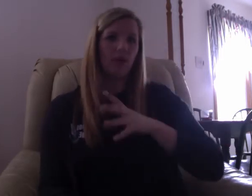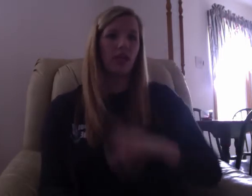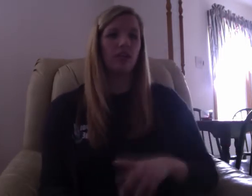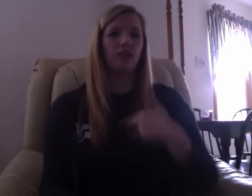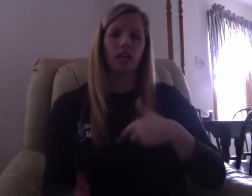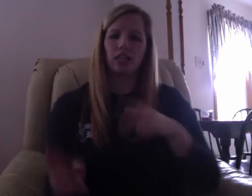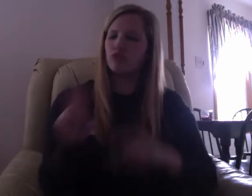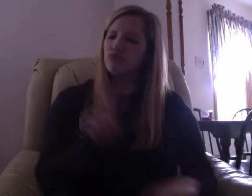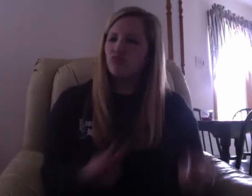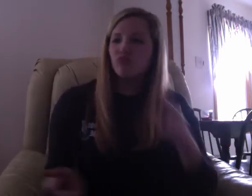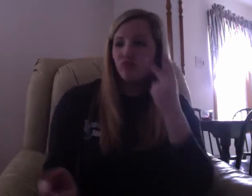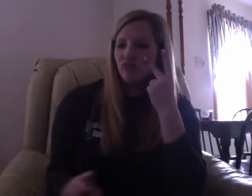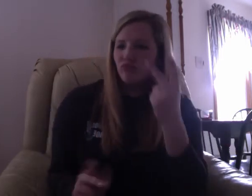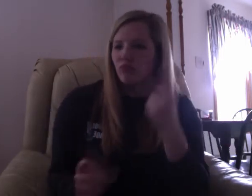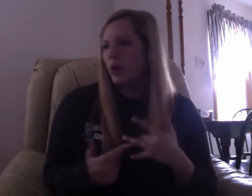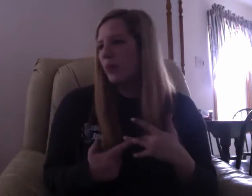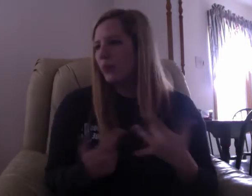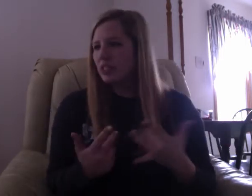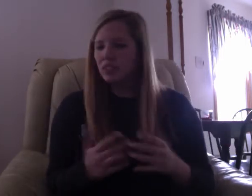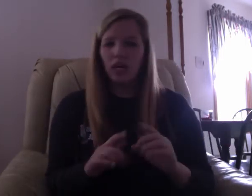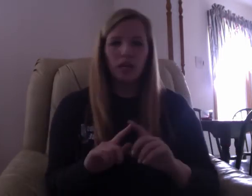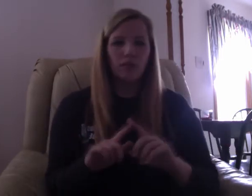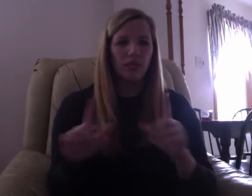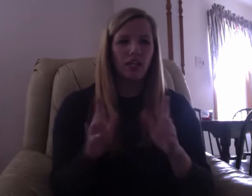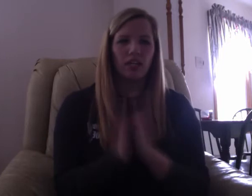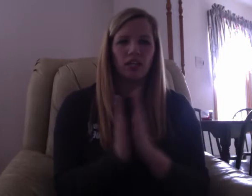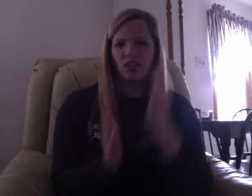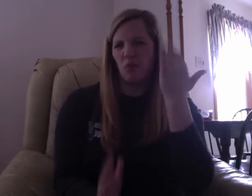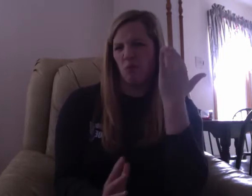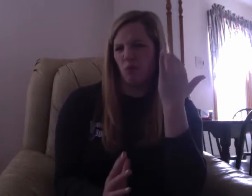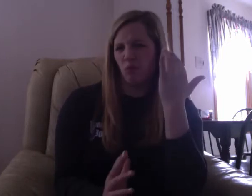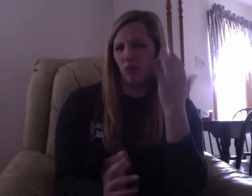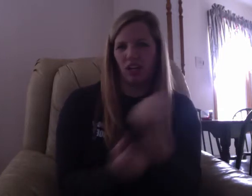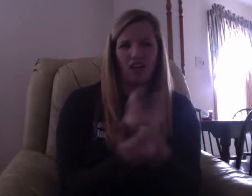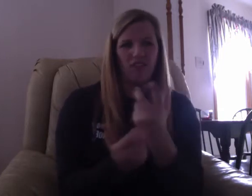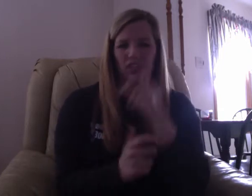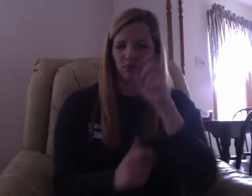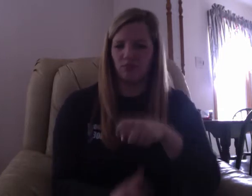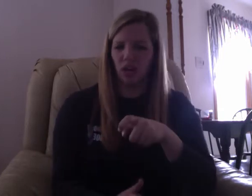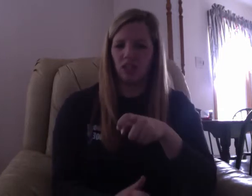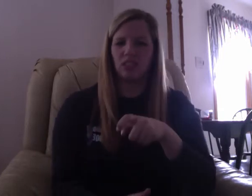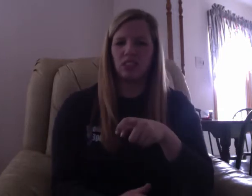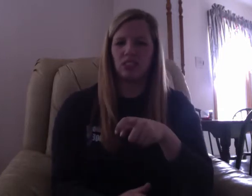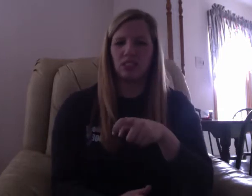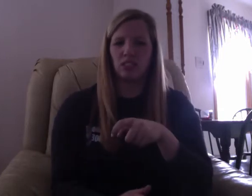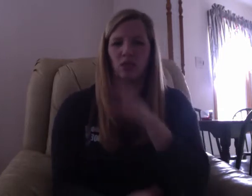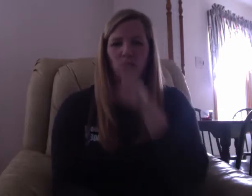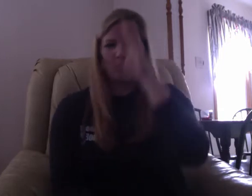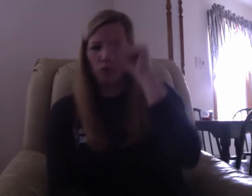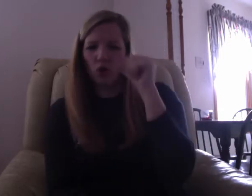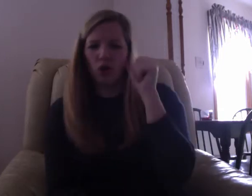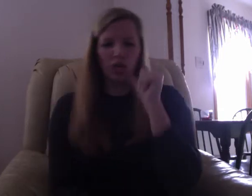and really ask the question: why does everything have to be one or the other? Why can't we just all be humans?